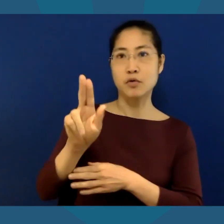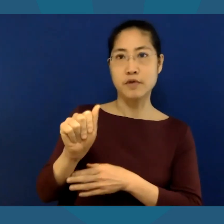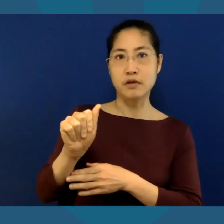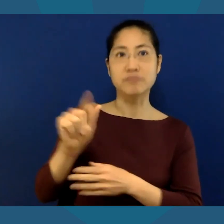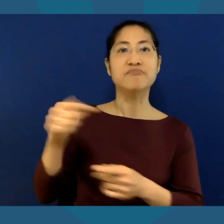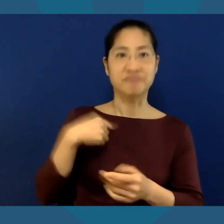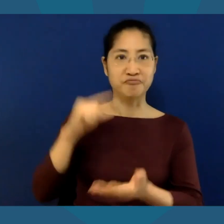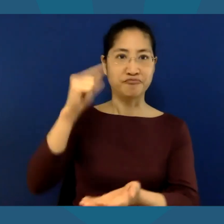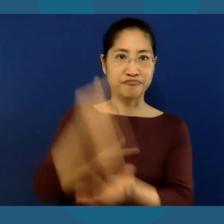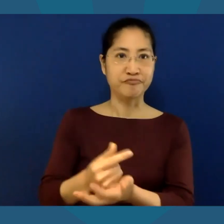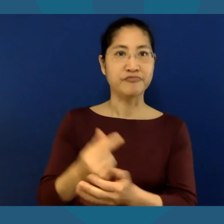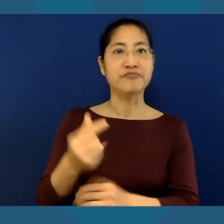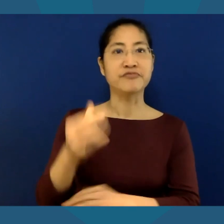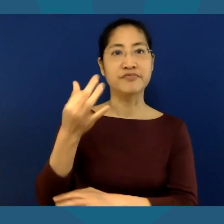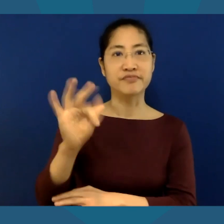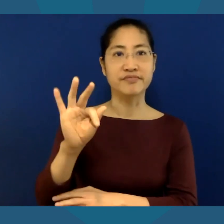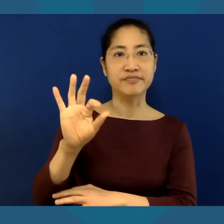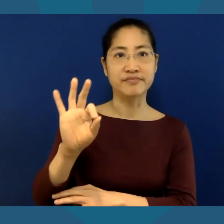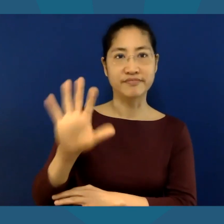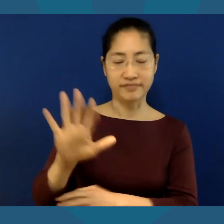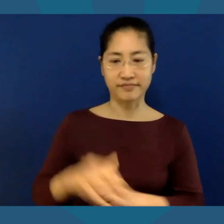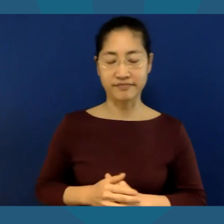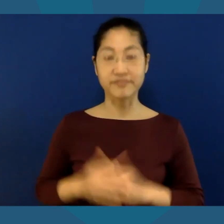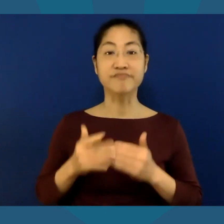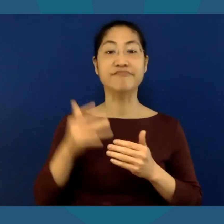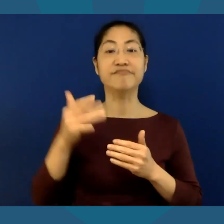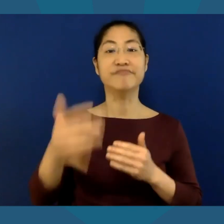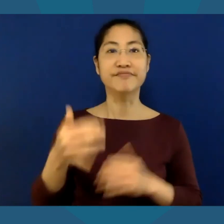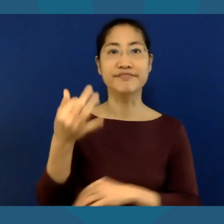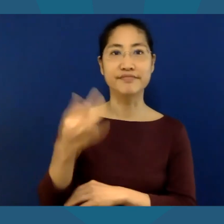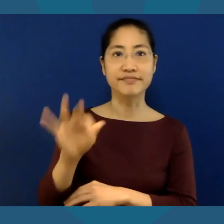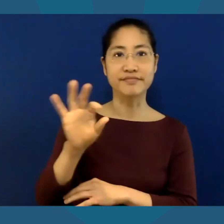GI Bill, in 1995, I graduated